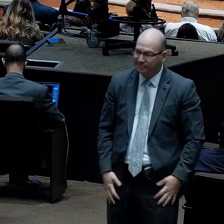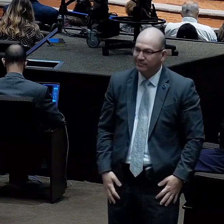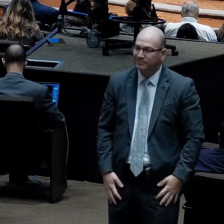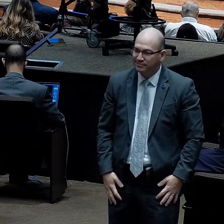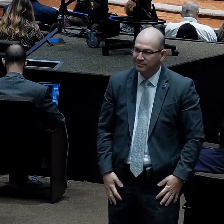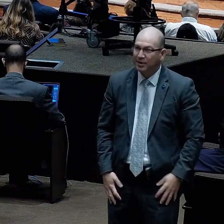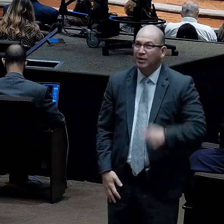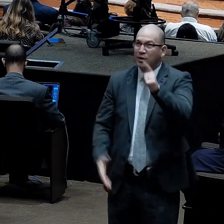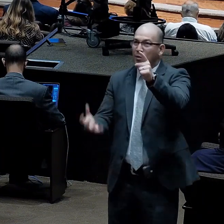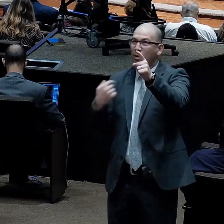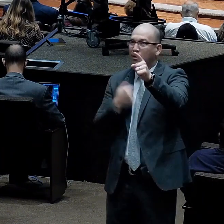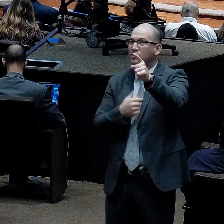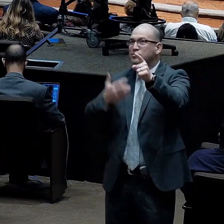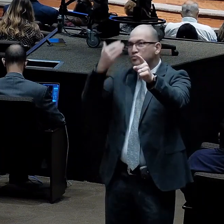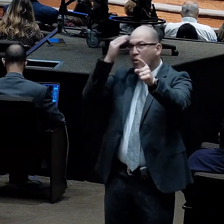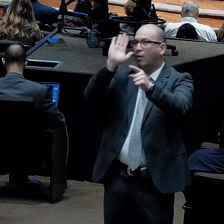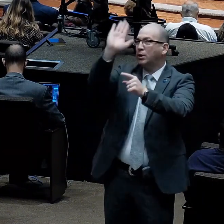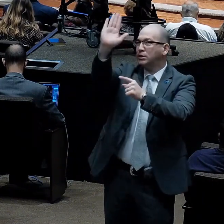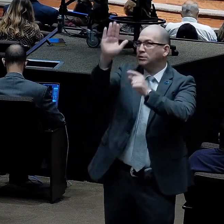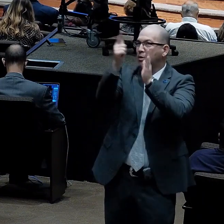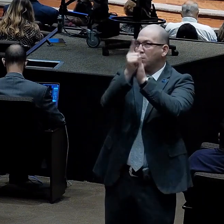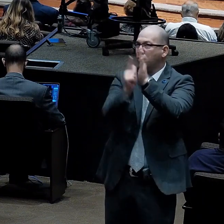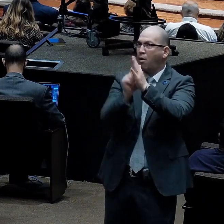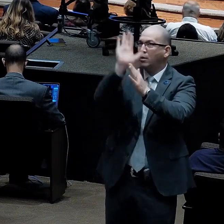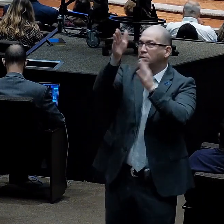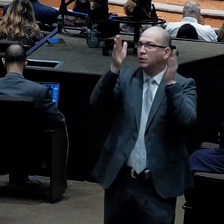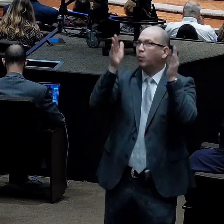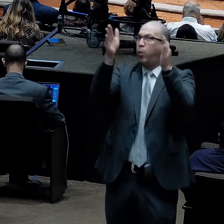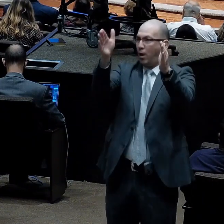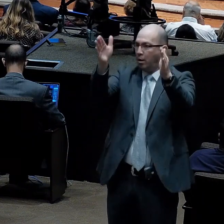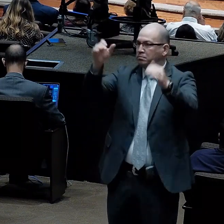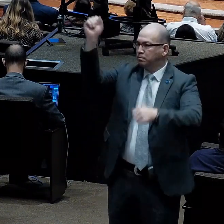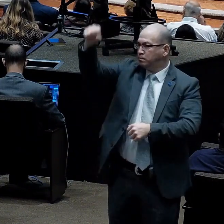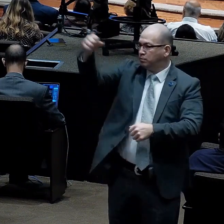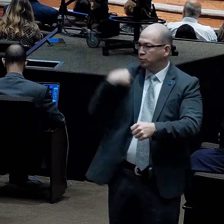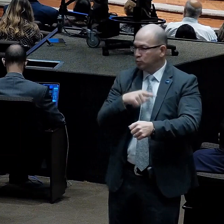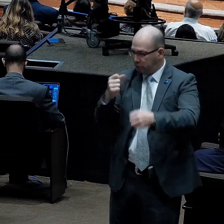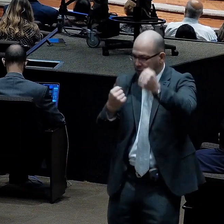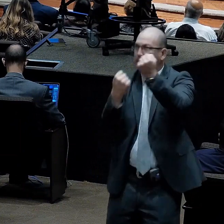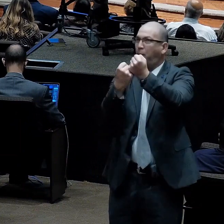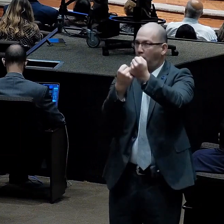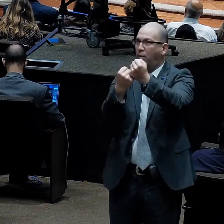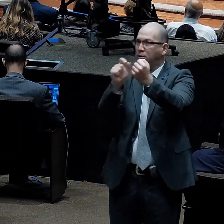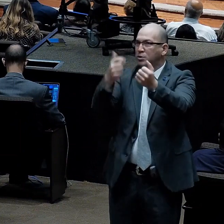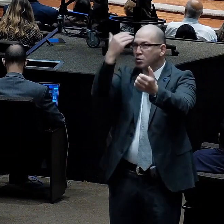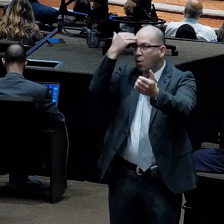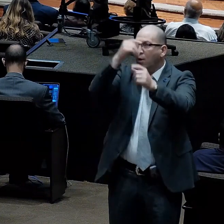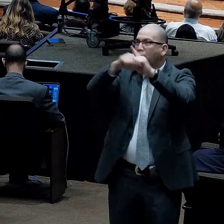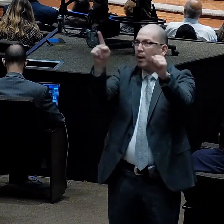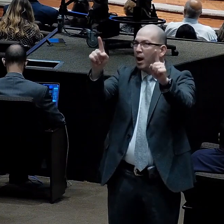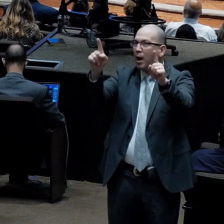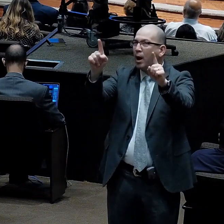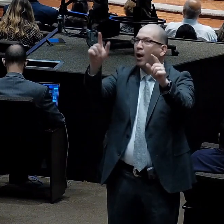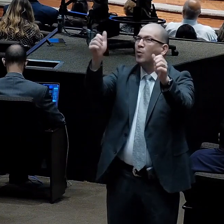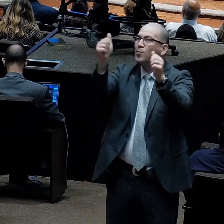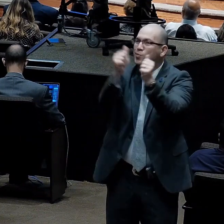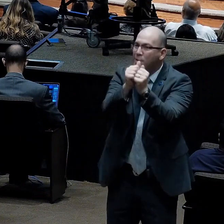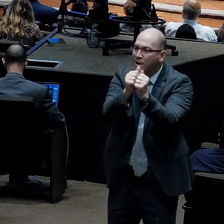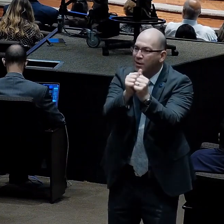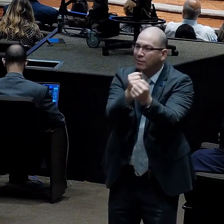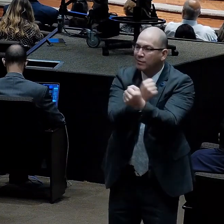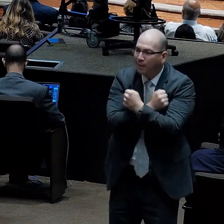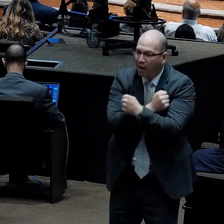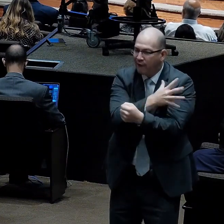his moral law, and he wants us to stand by the principles of his word. But we must do this with love and